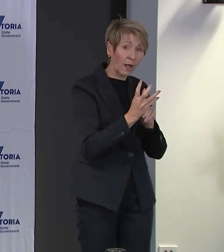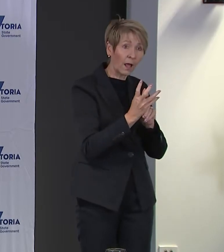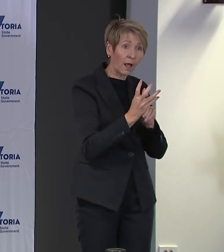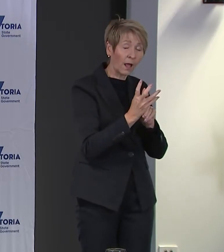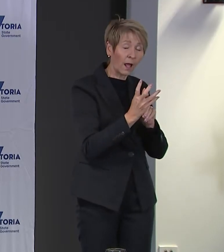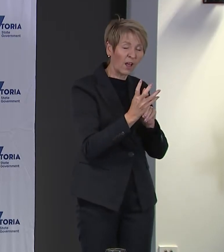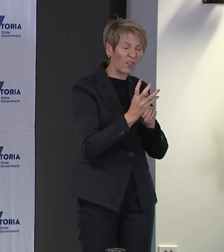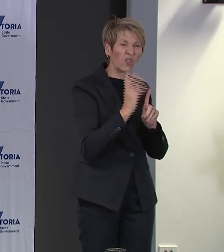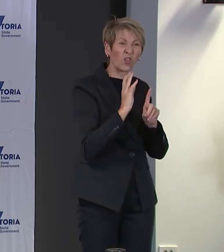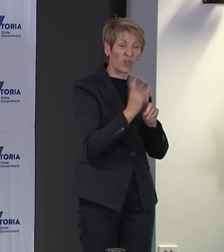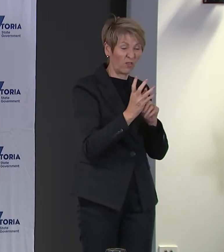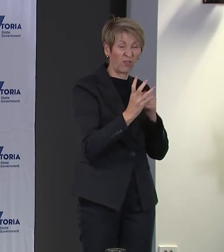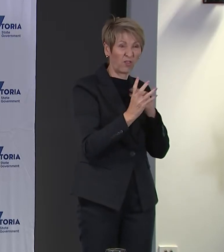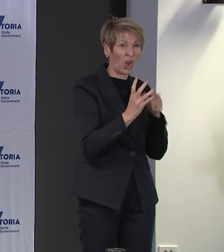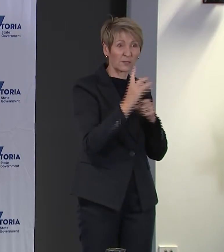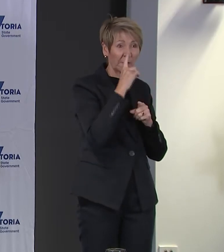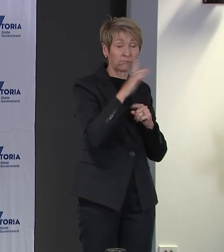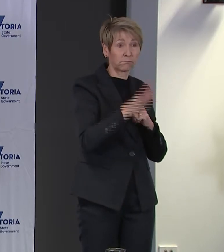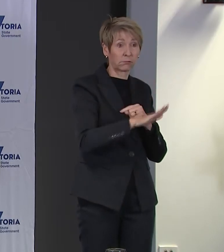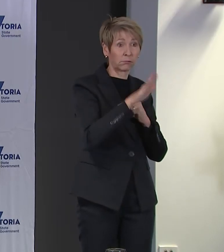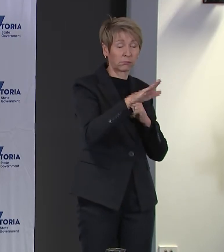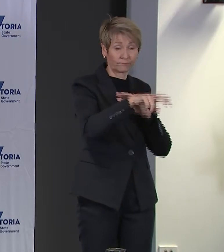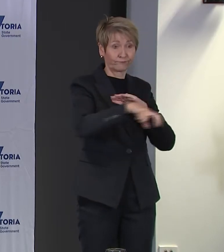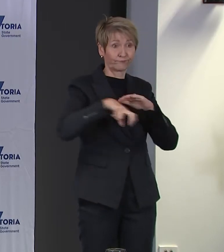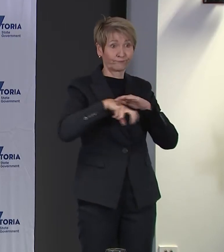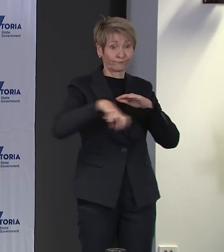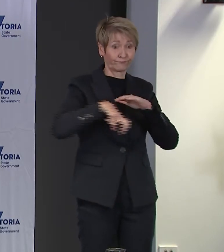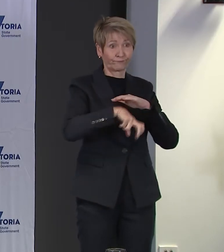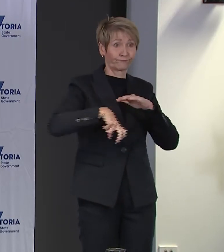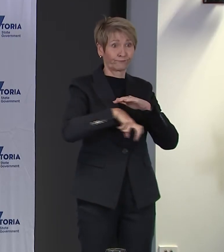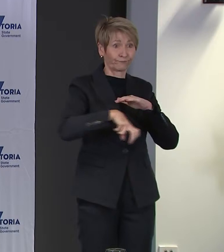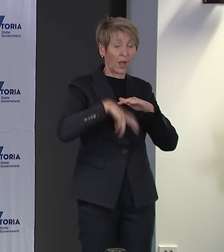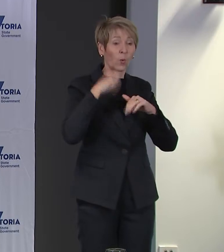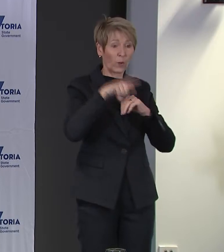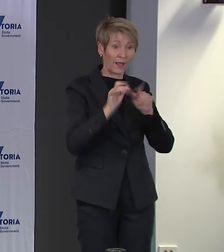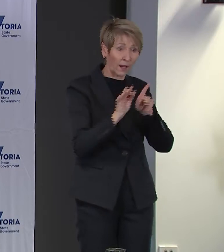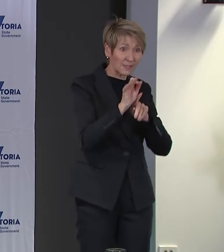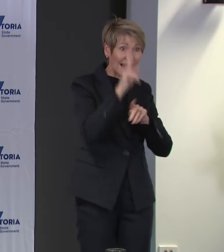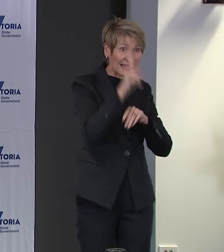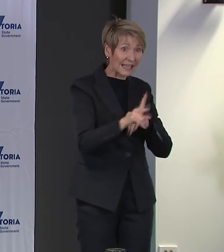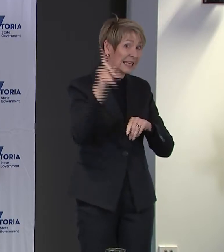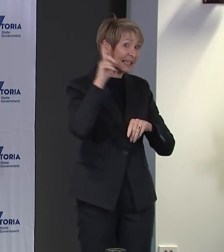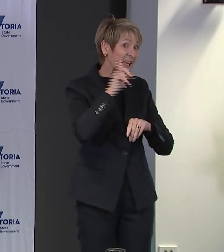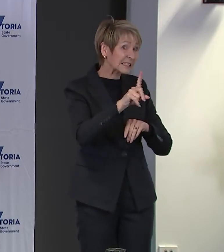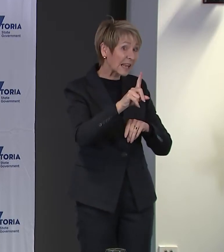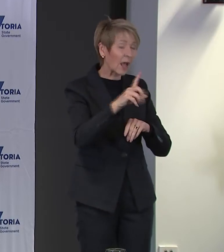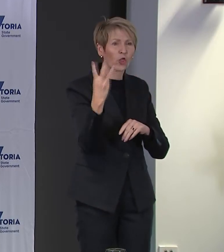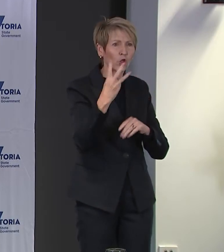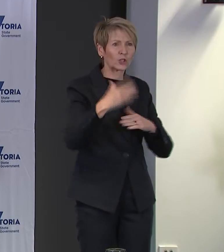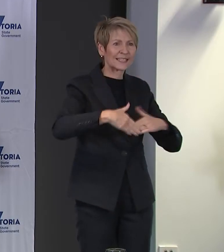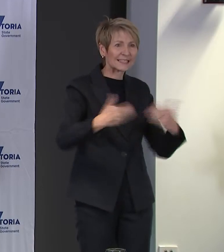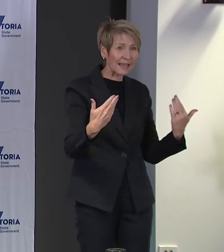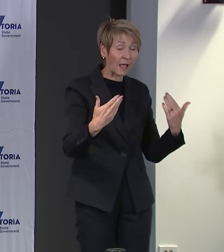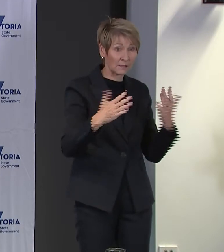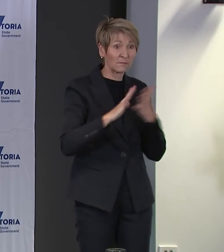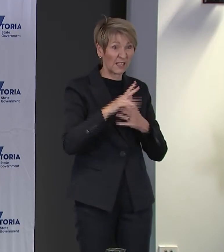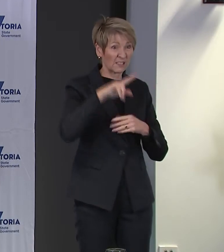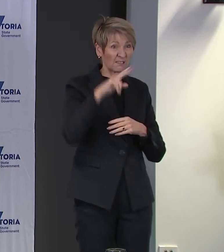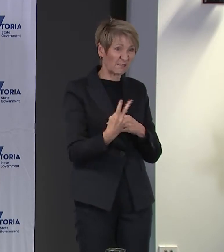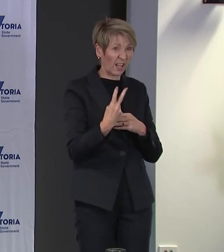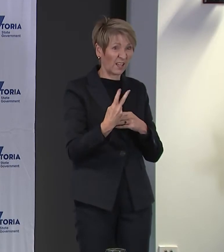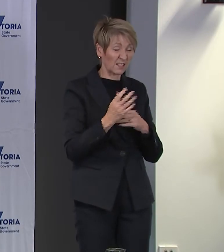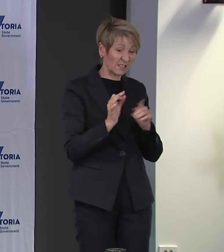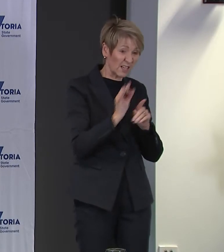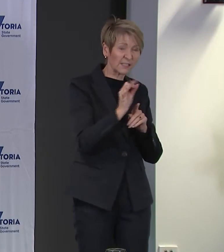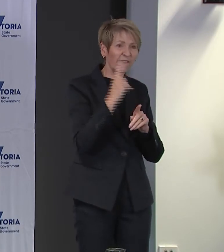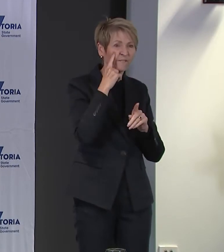of isolating for 14 days. They returned their day 13 negative tests and they were formally released last night. We have around another 800 or